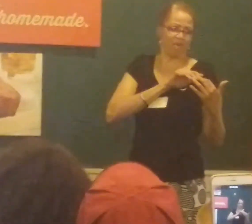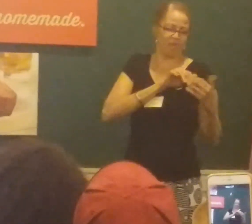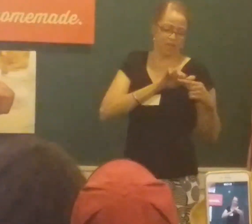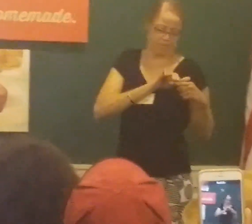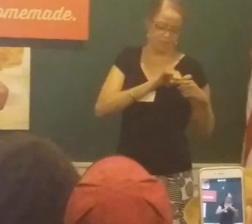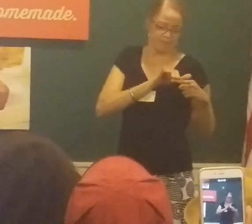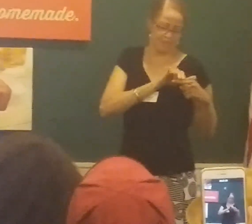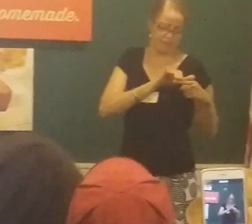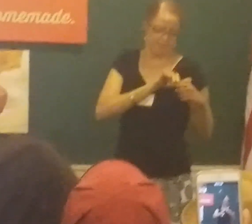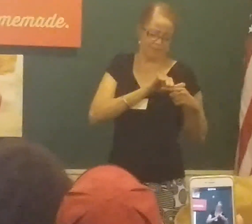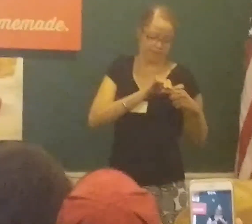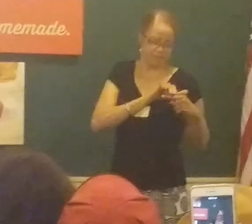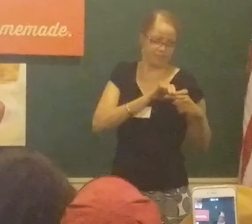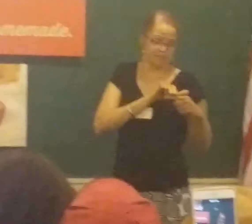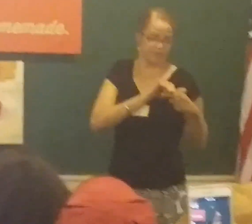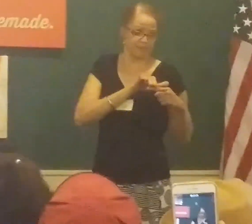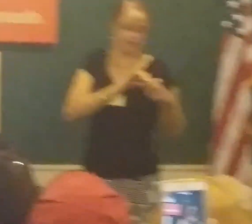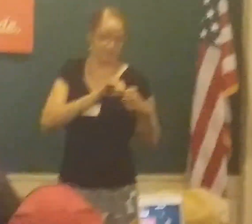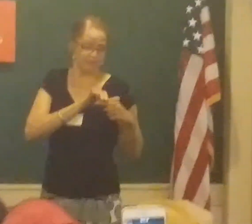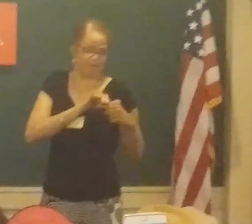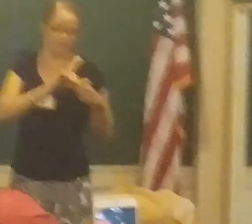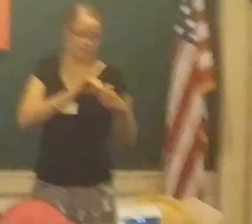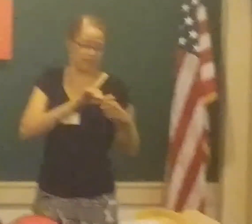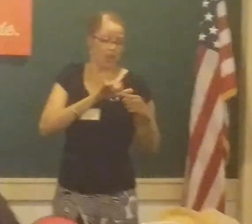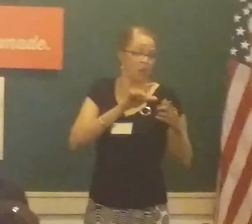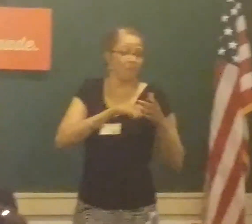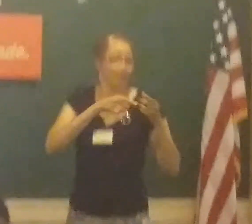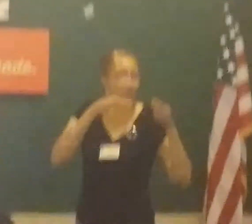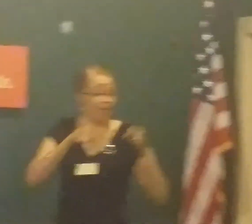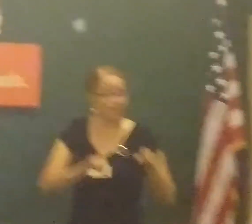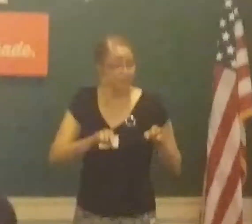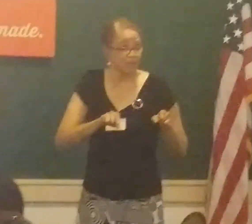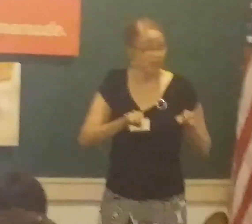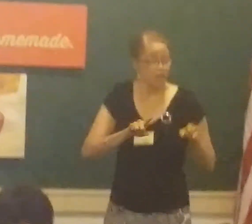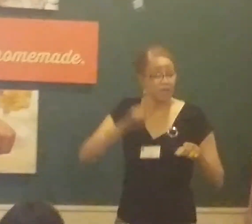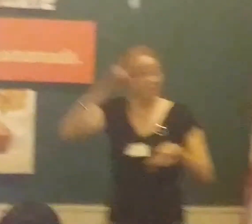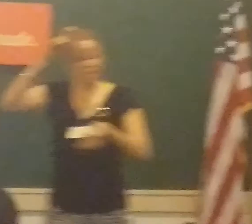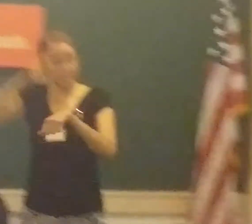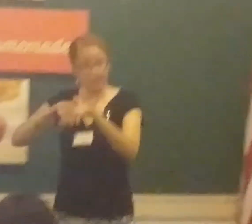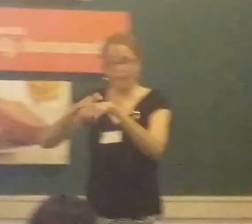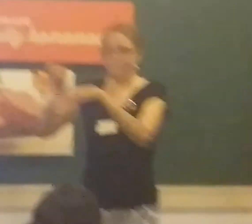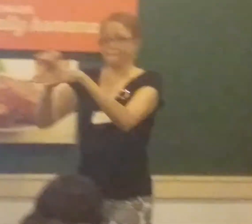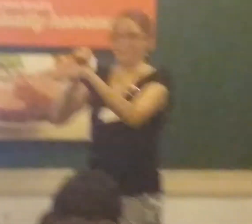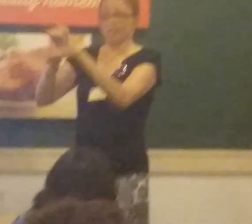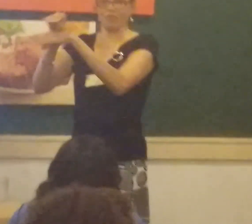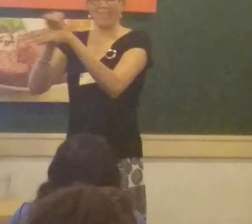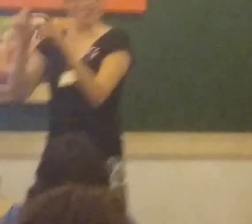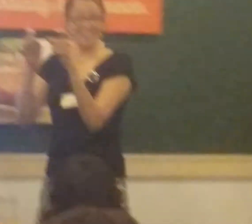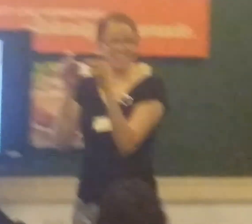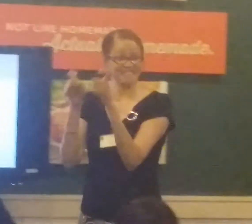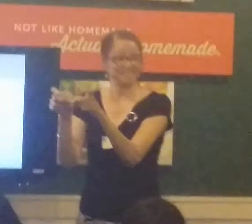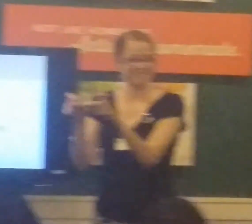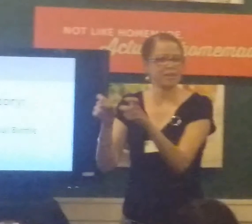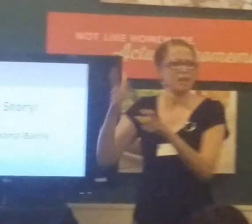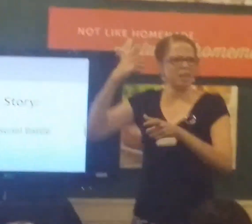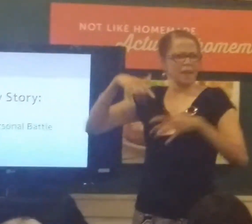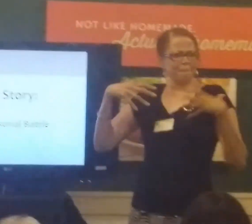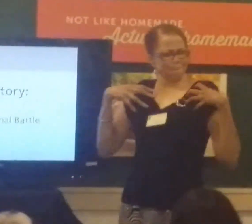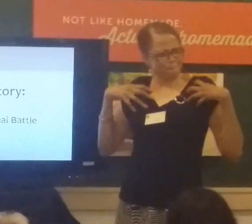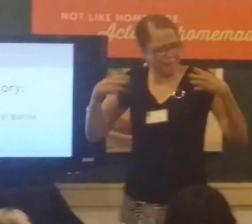my personal warfare that I had to deal with, I had to put it into practice. What happened? And so when the time to ministry, my